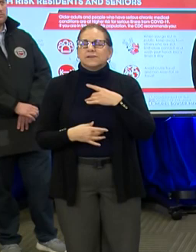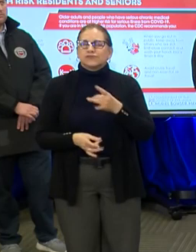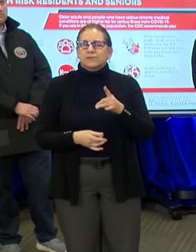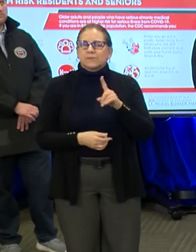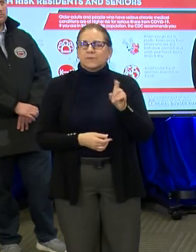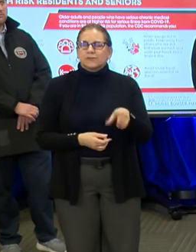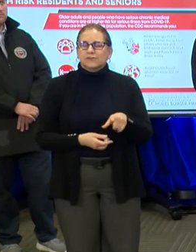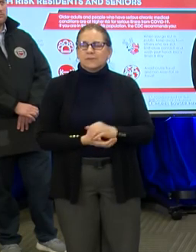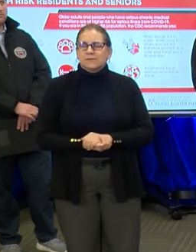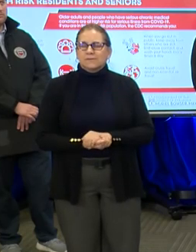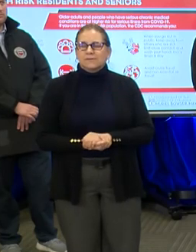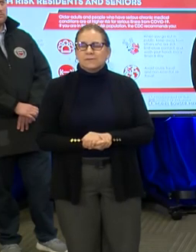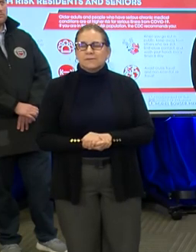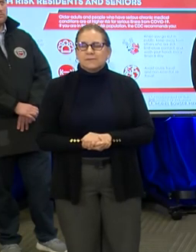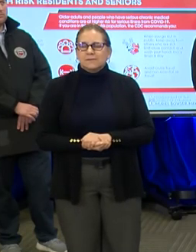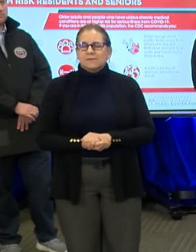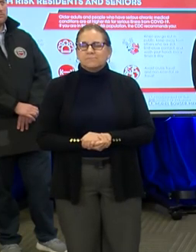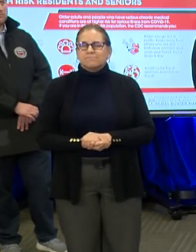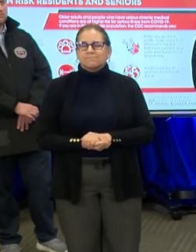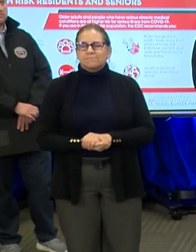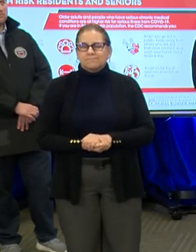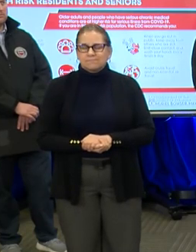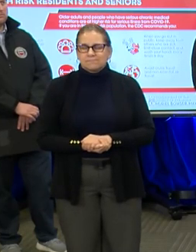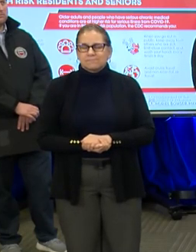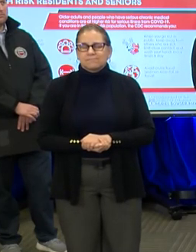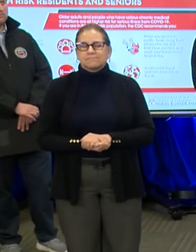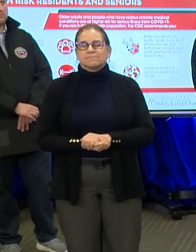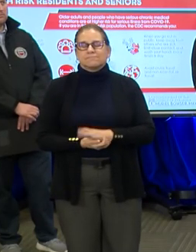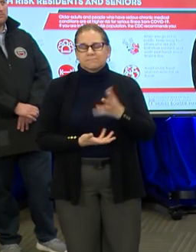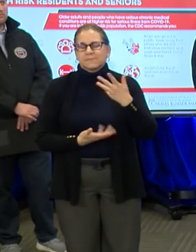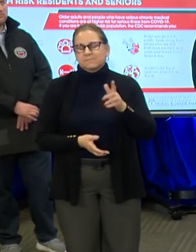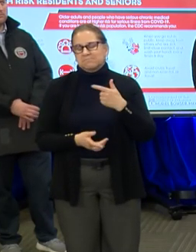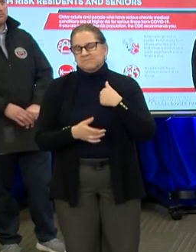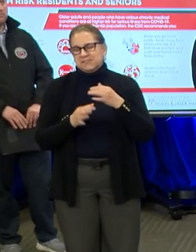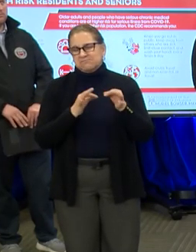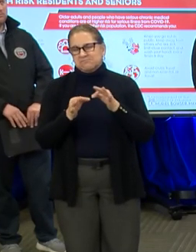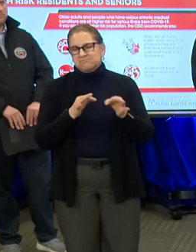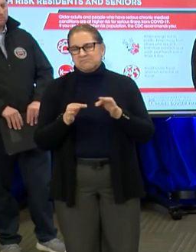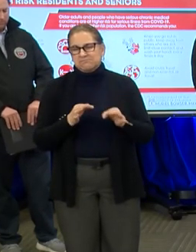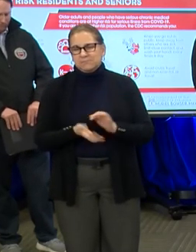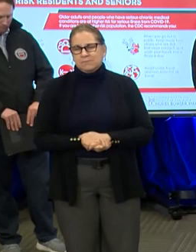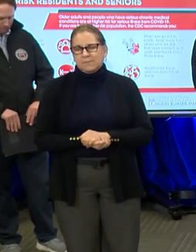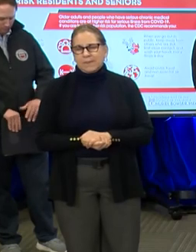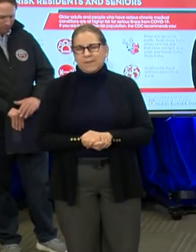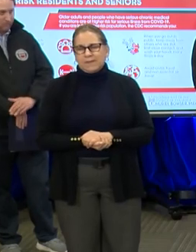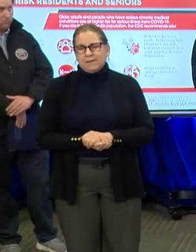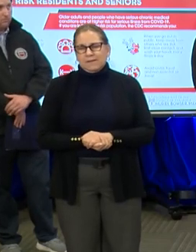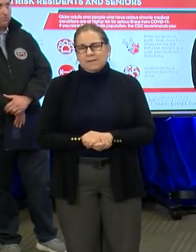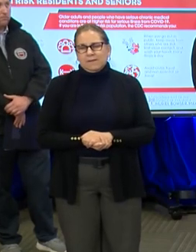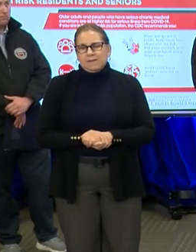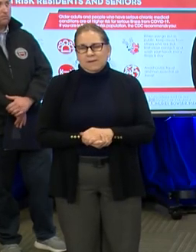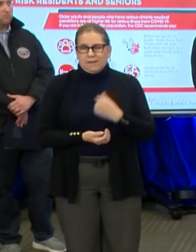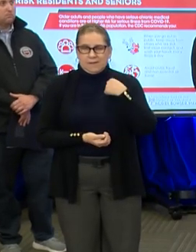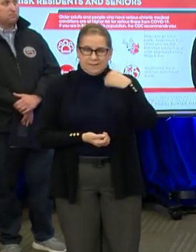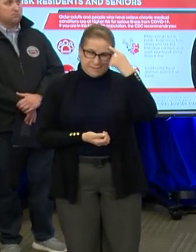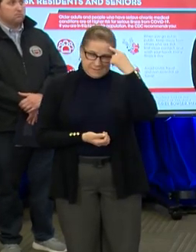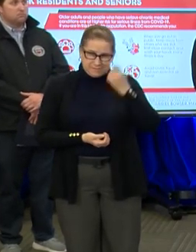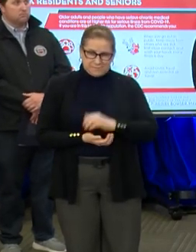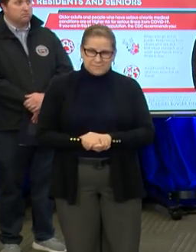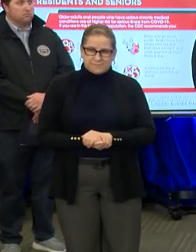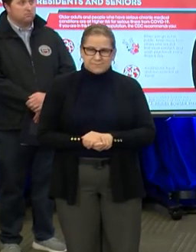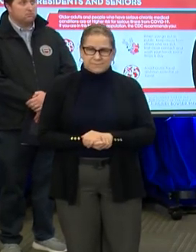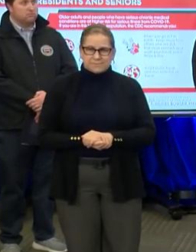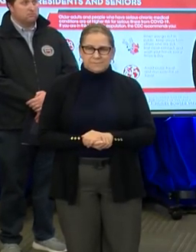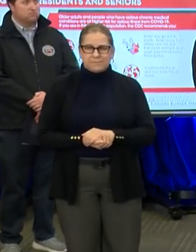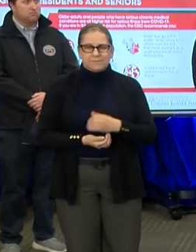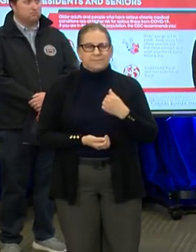Let me start by saying this, that I think that our response as, you know, I call us the 51st state, we're